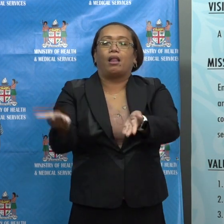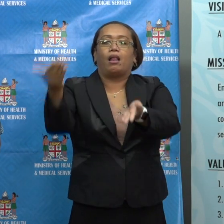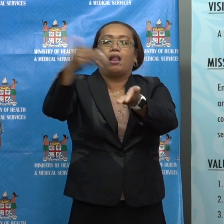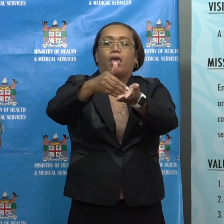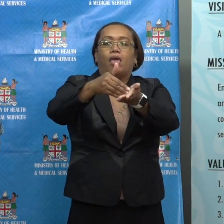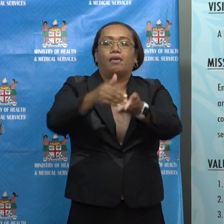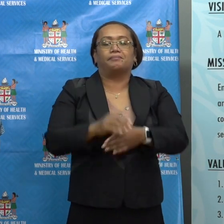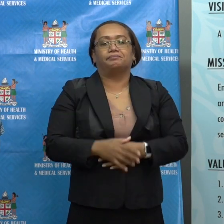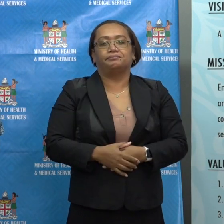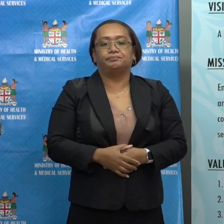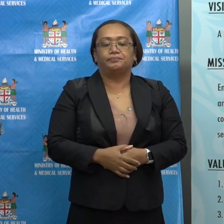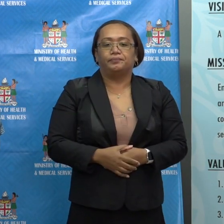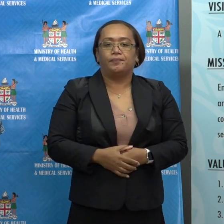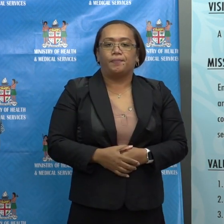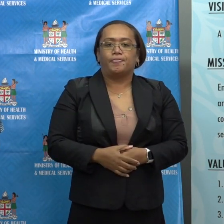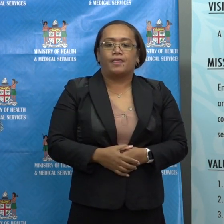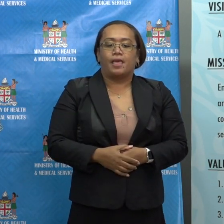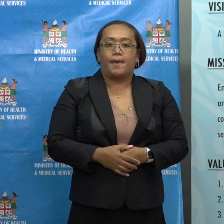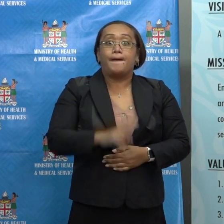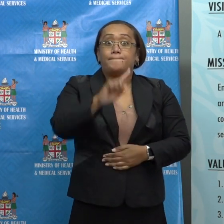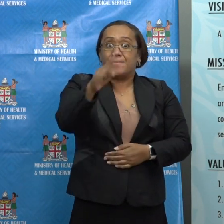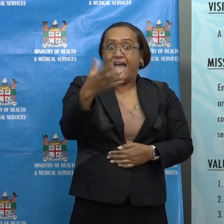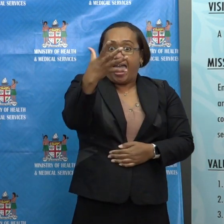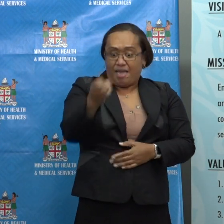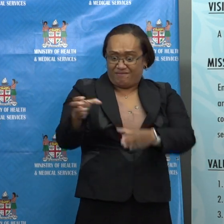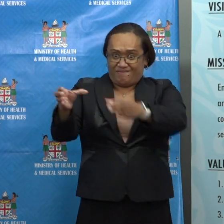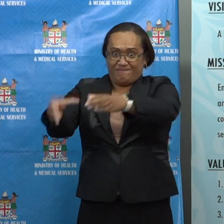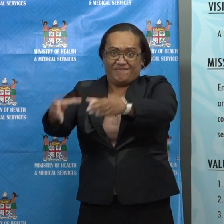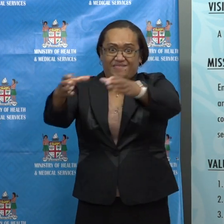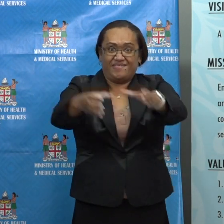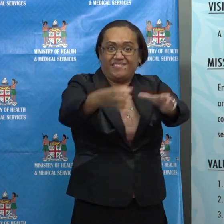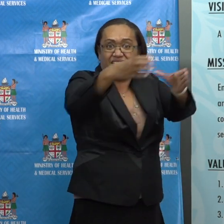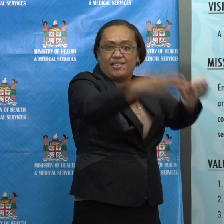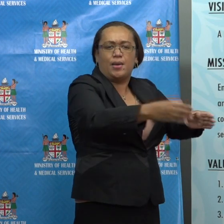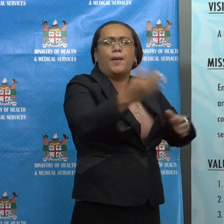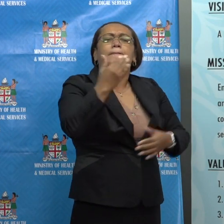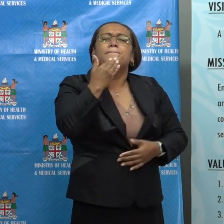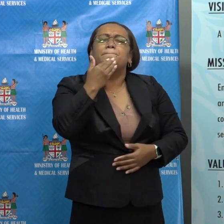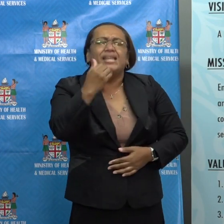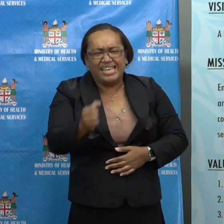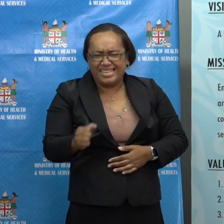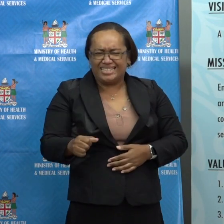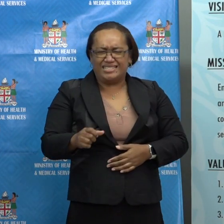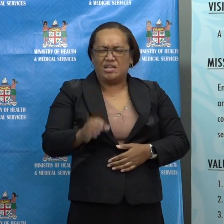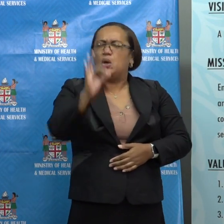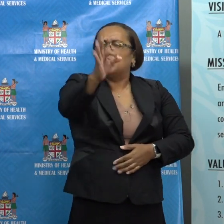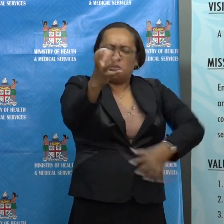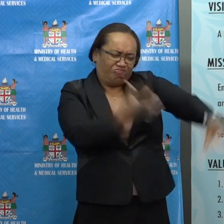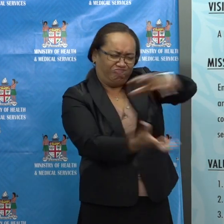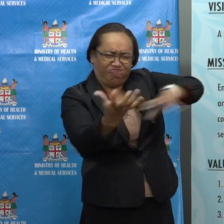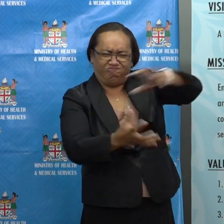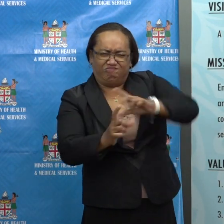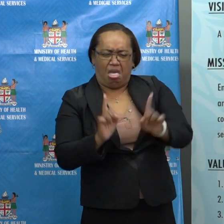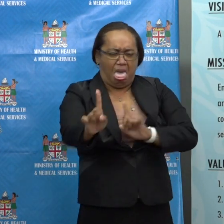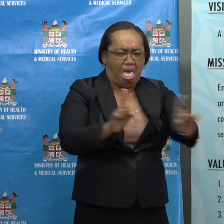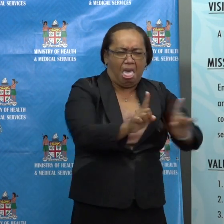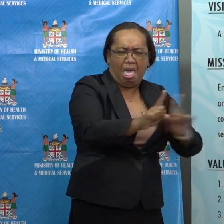Even within the respective containment zones, residents are again advised to avoid large social gatherings, particularly